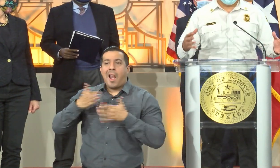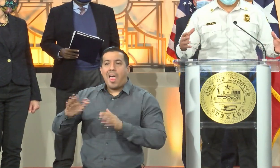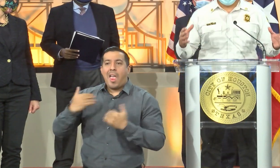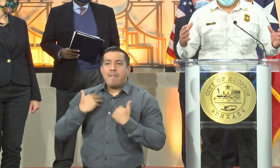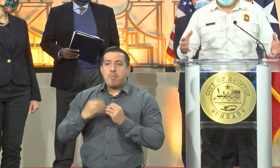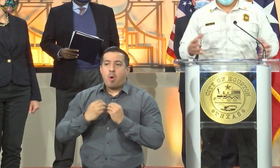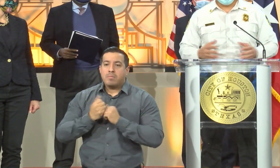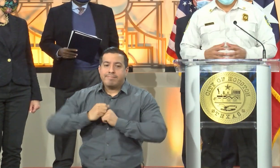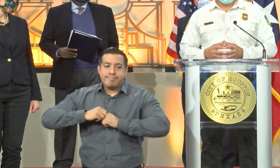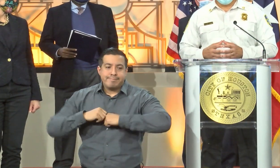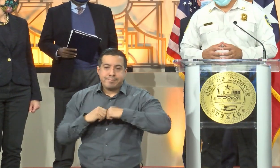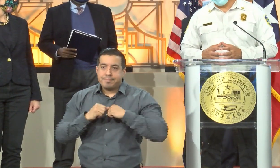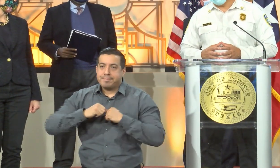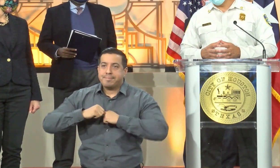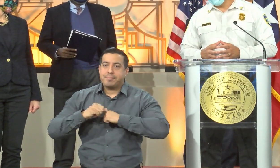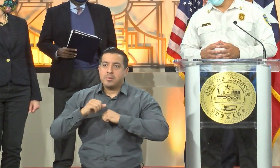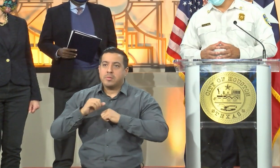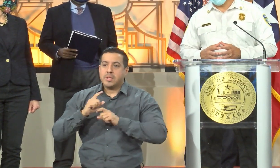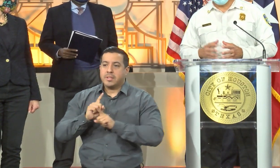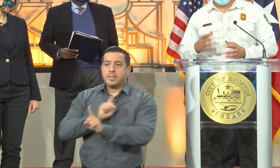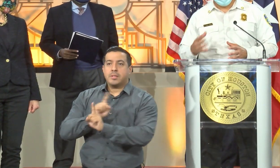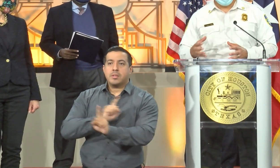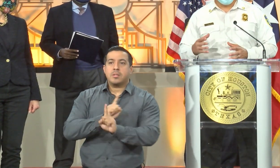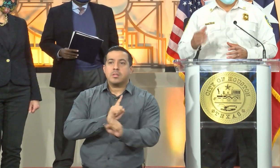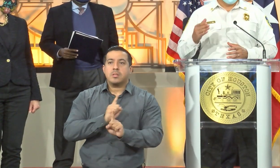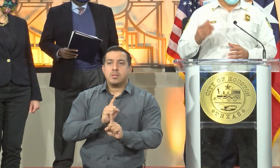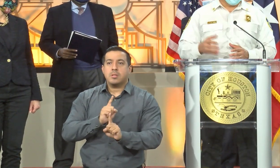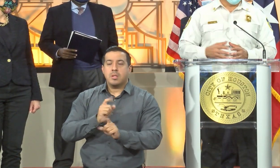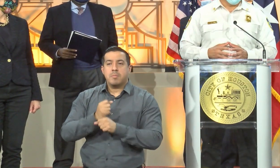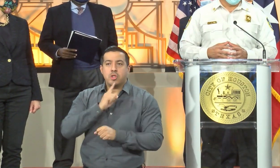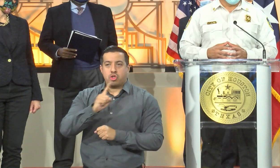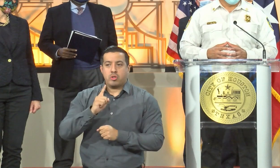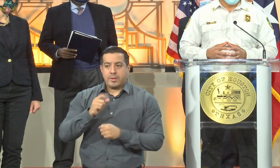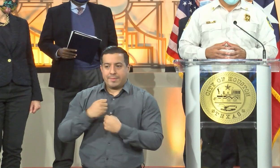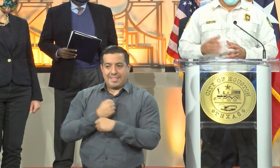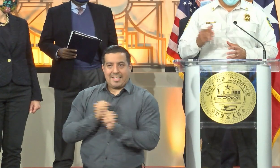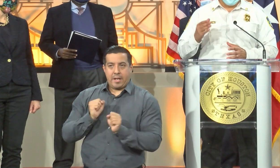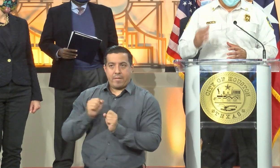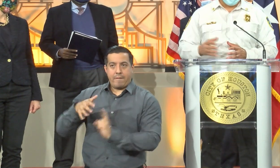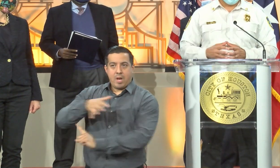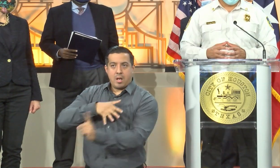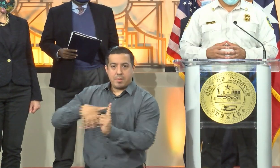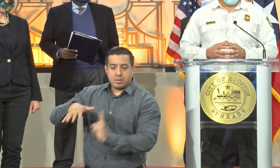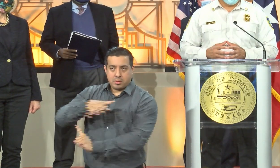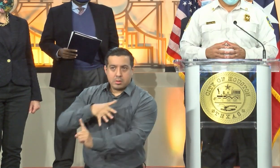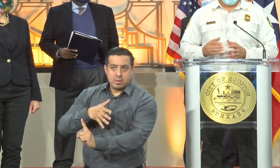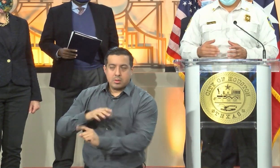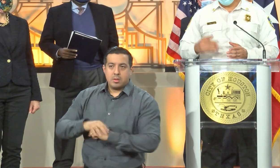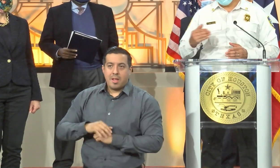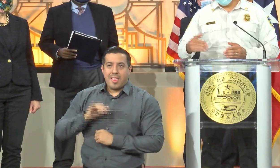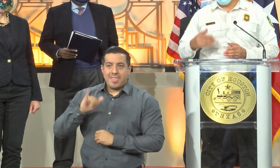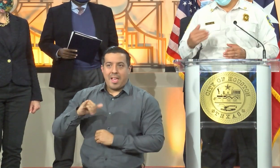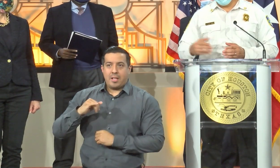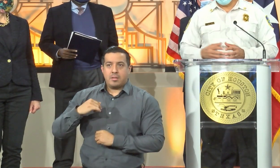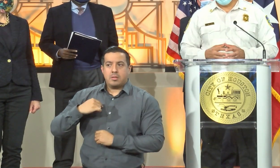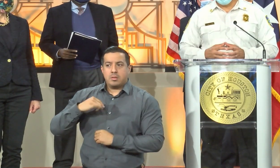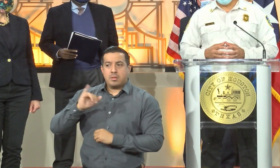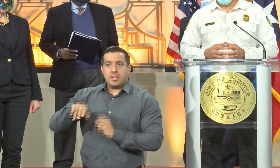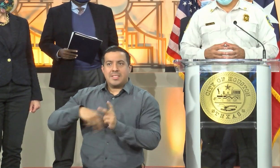properly physically distance within these businesses to ensure a safe environment. And that's the issue that we